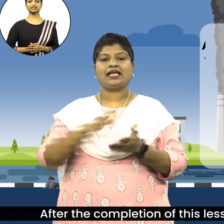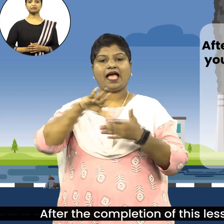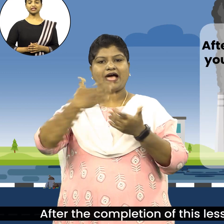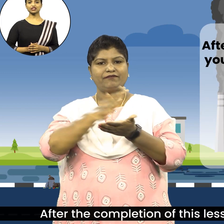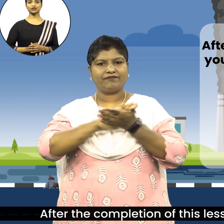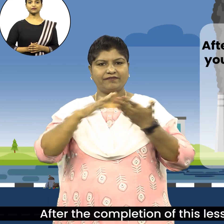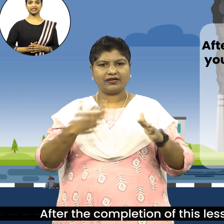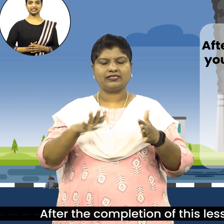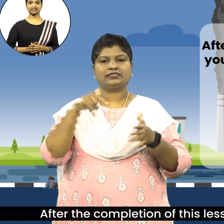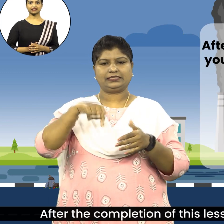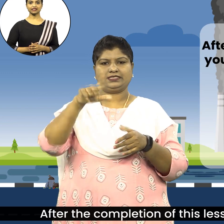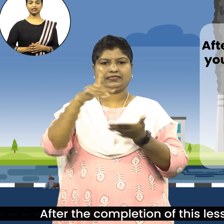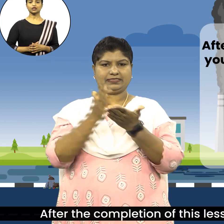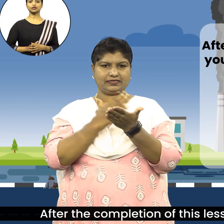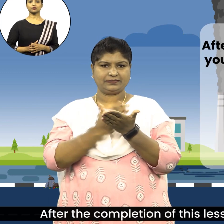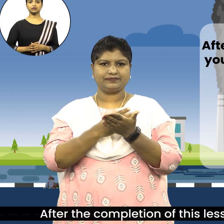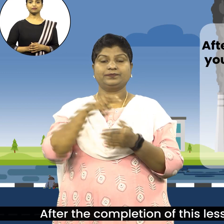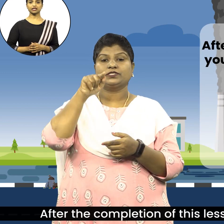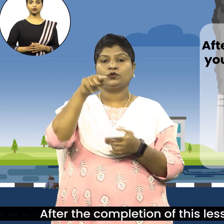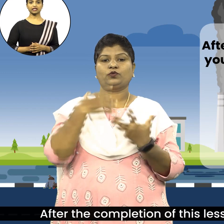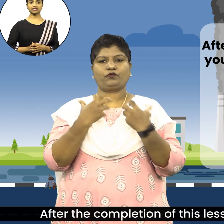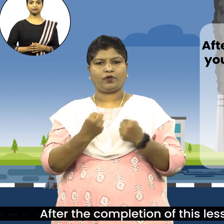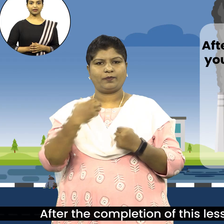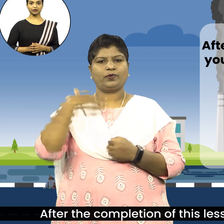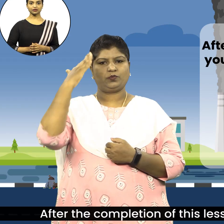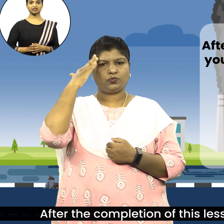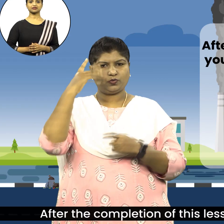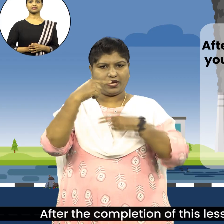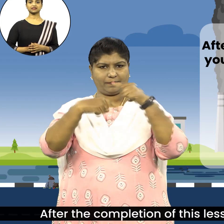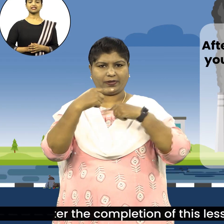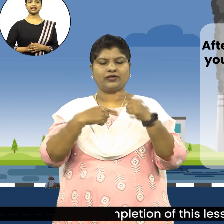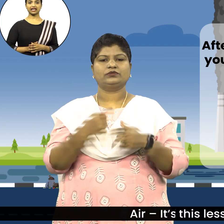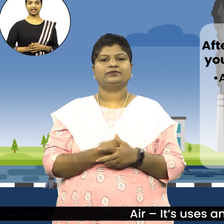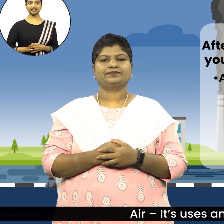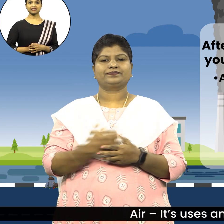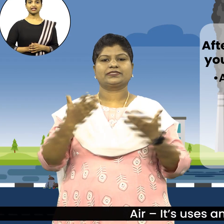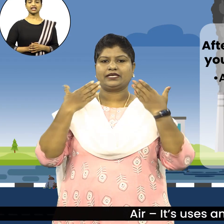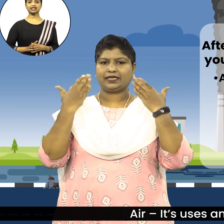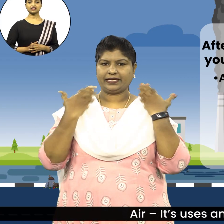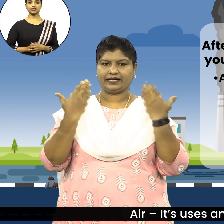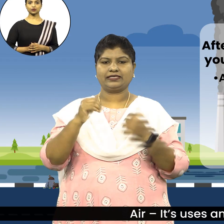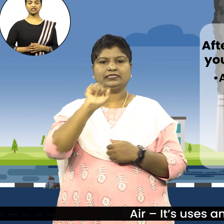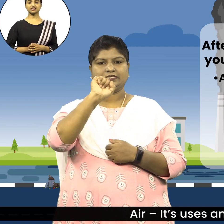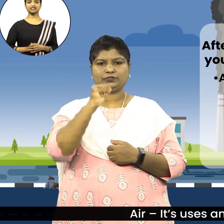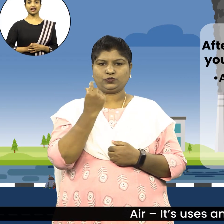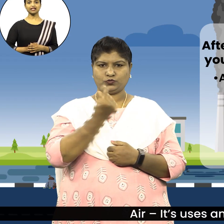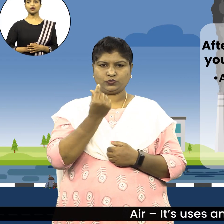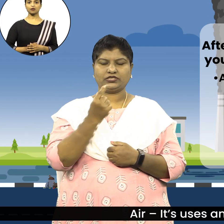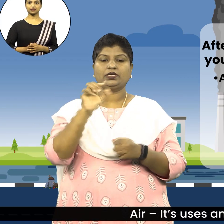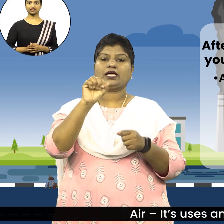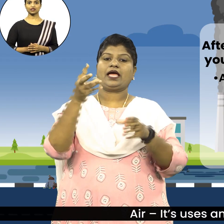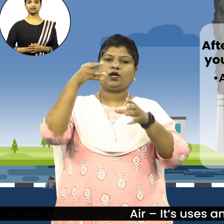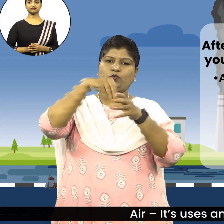After the completion of this lesson, you will be knowing about air, its uses